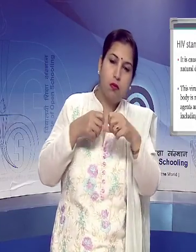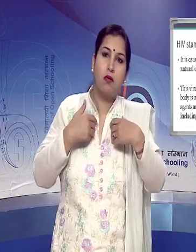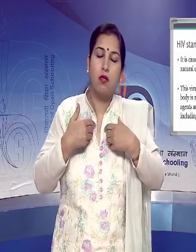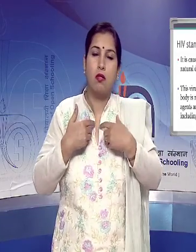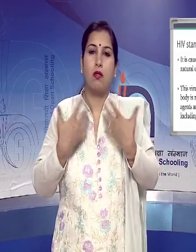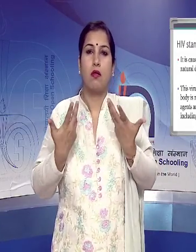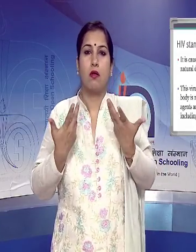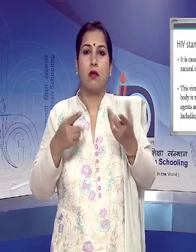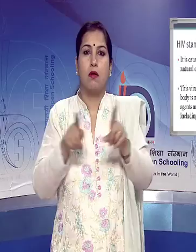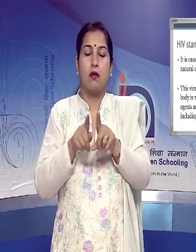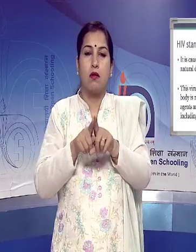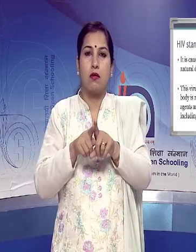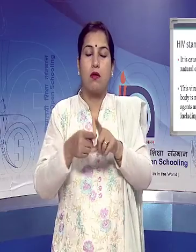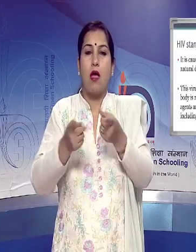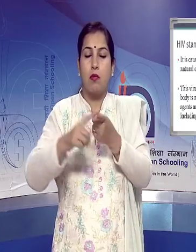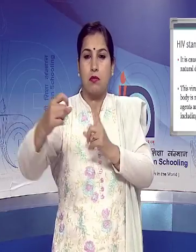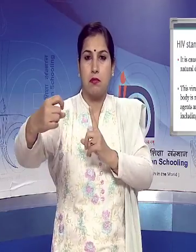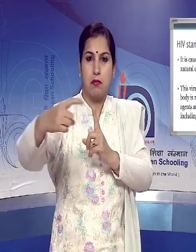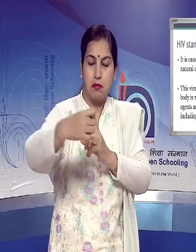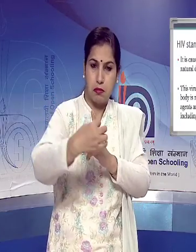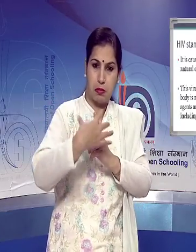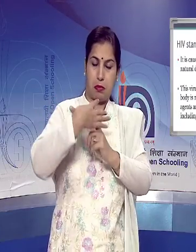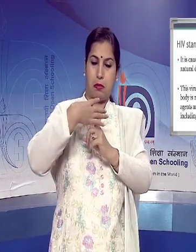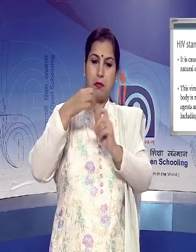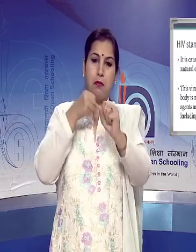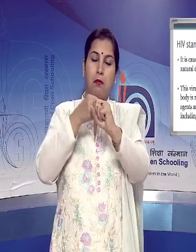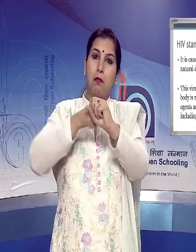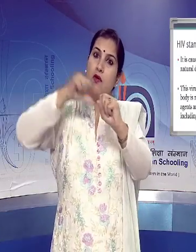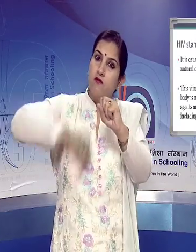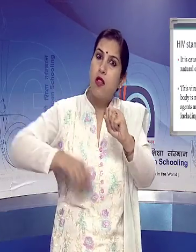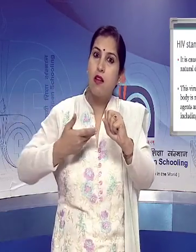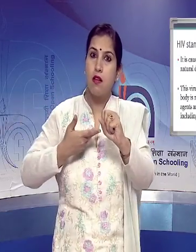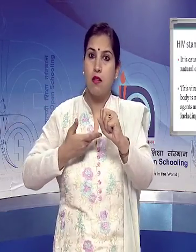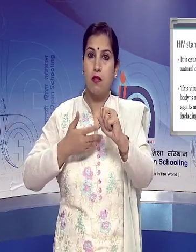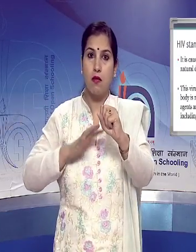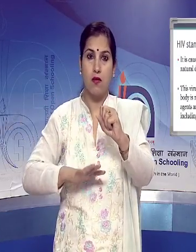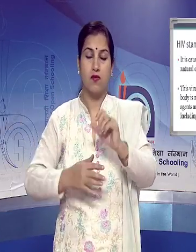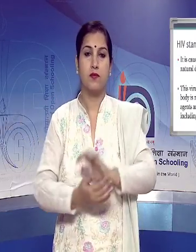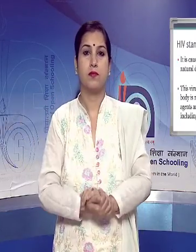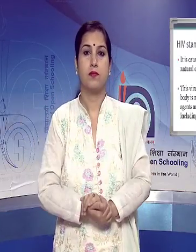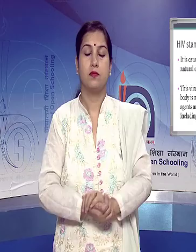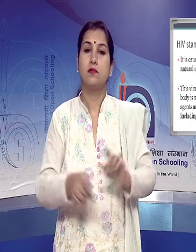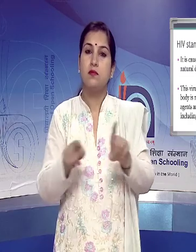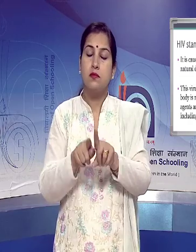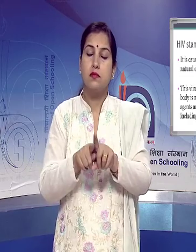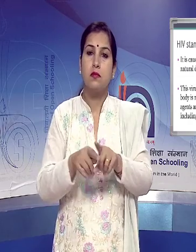defend external infectious agents and body is prone to catch